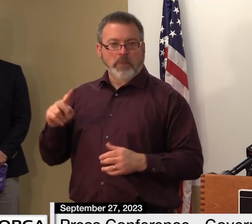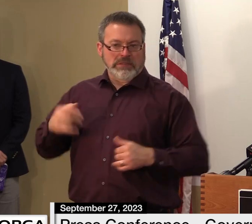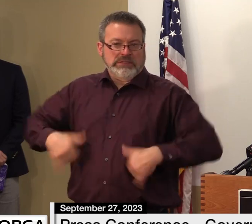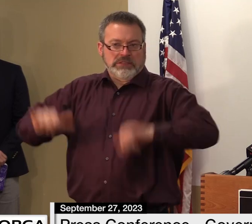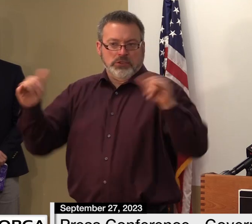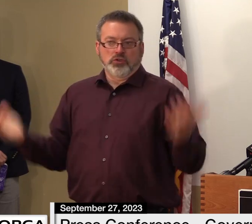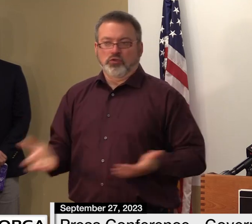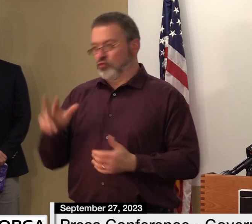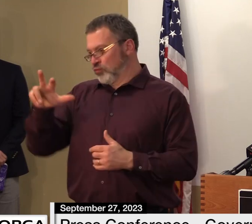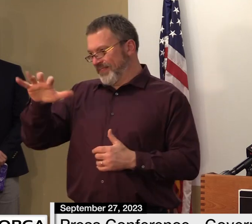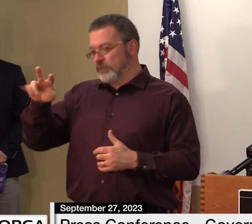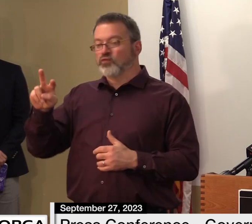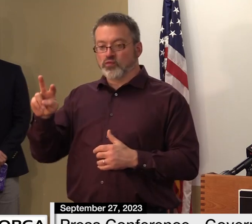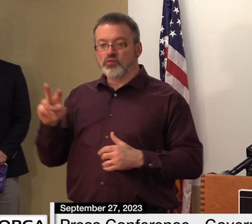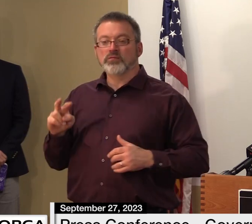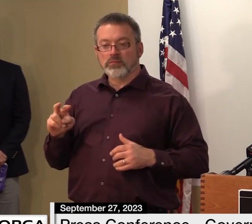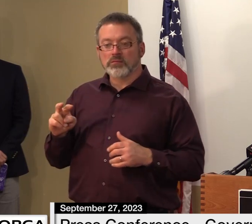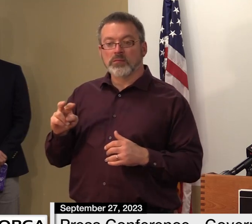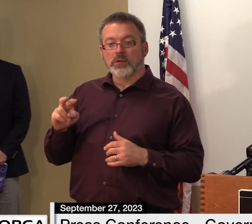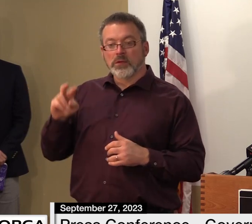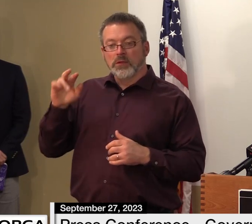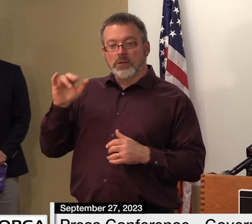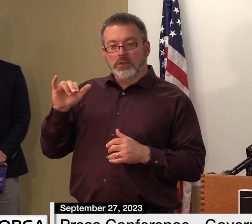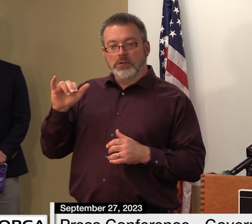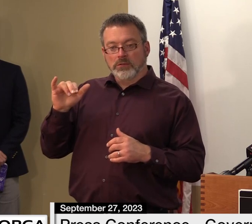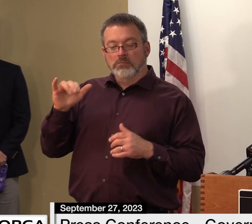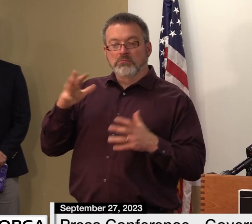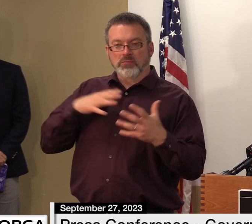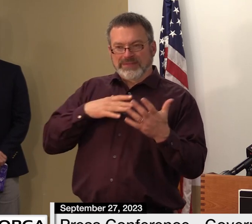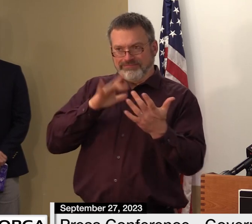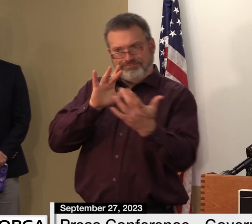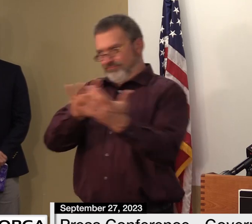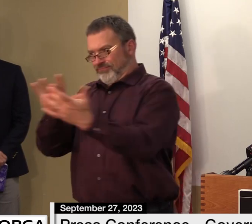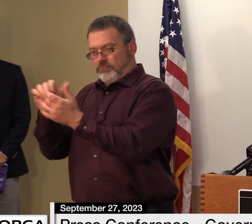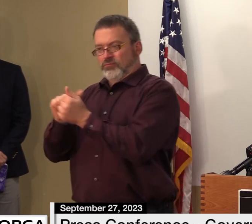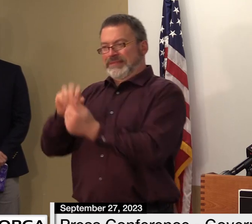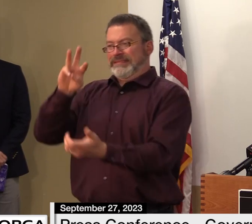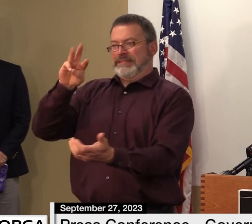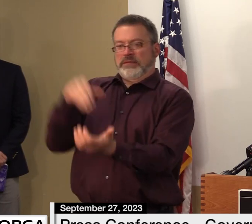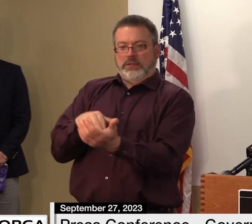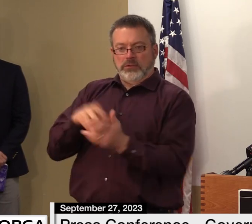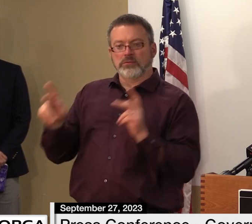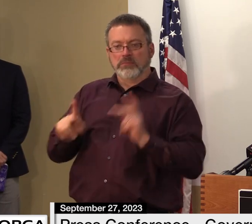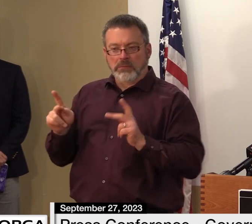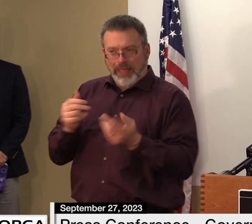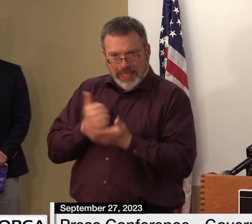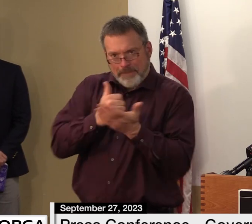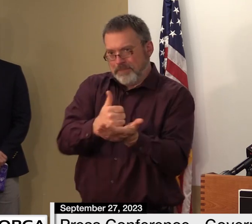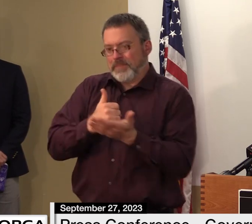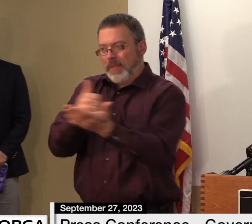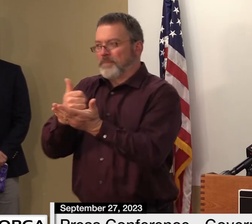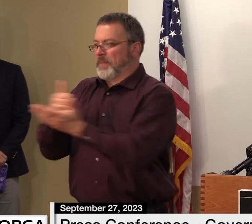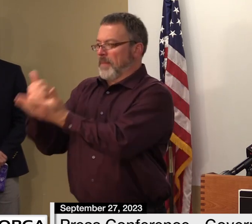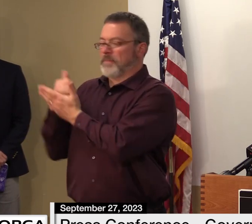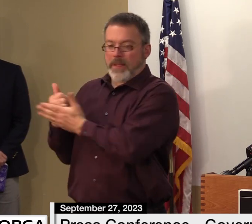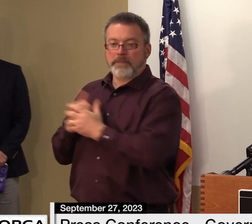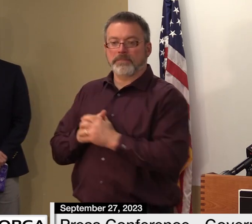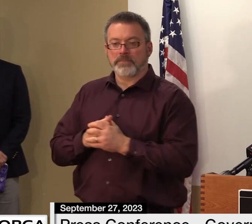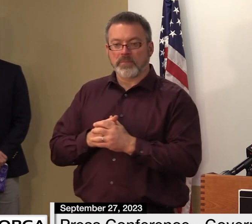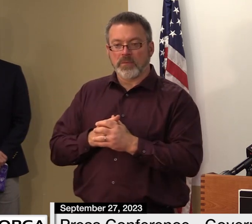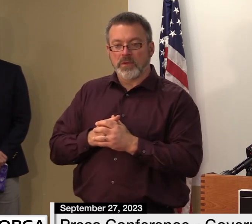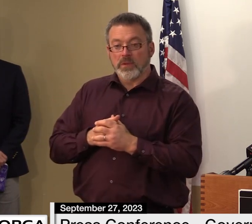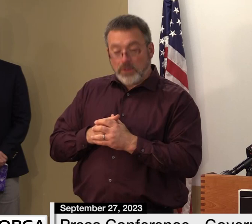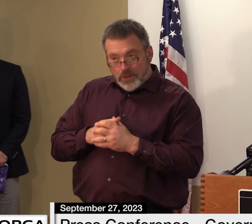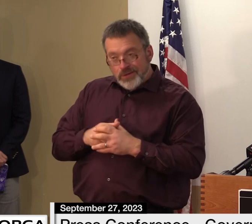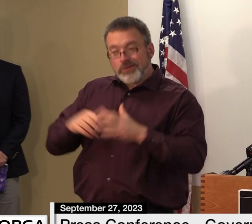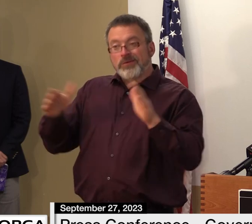5,907 people as of this morning have applied for assistance from FEMA. And for the Small Business Administration, our